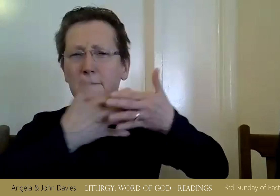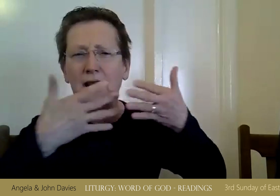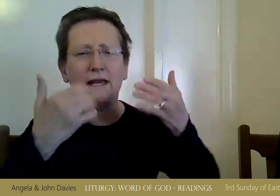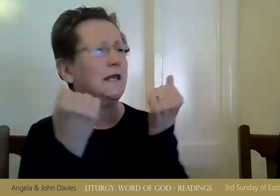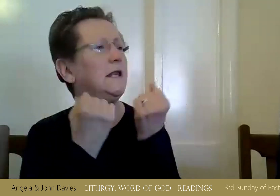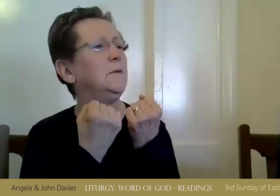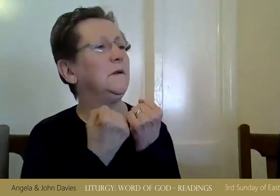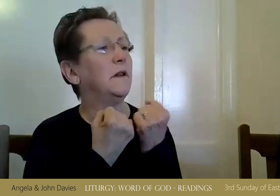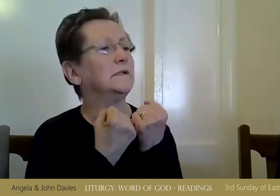Many people say,